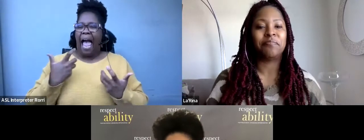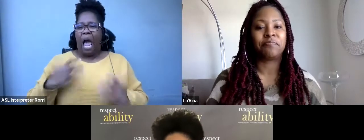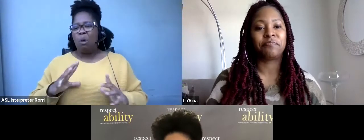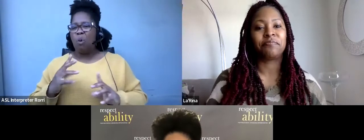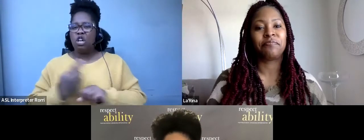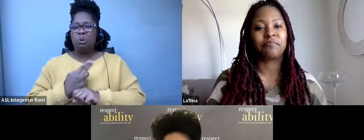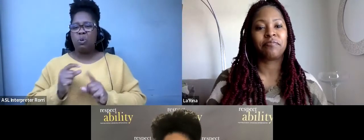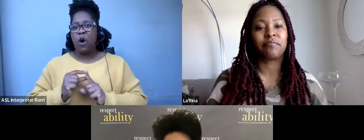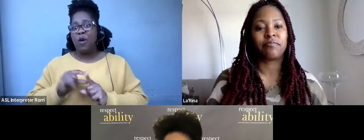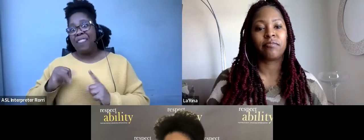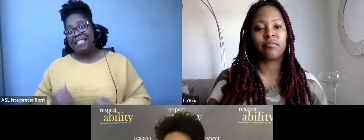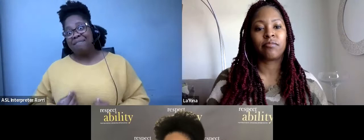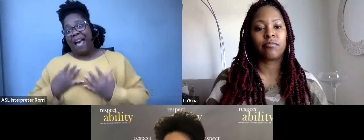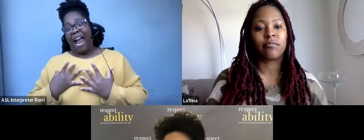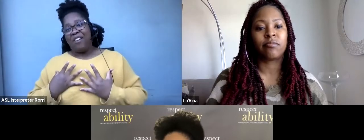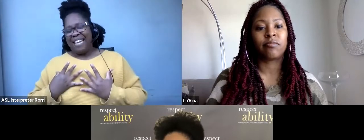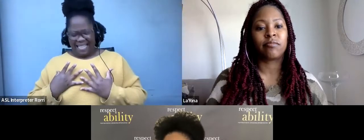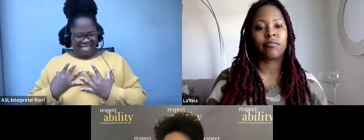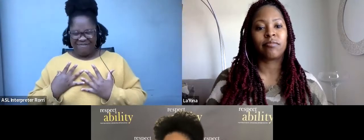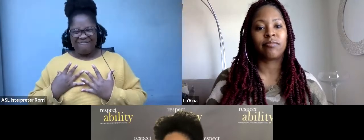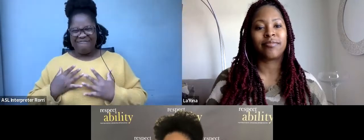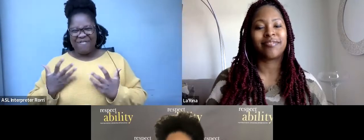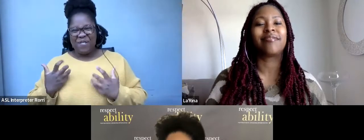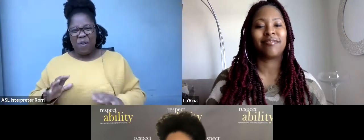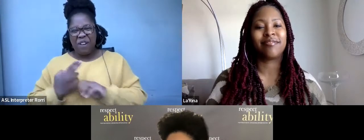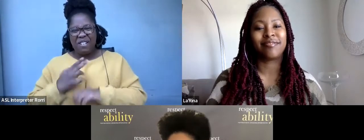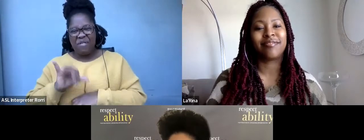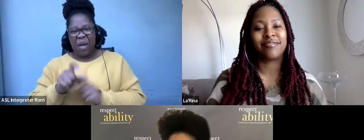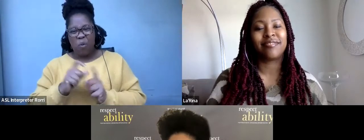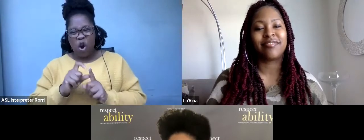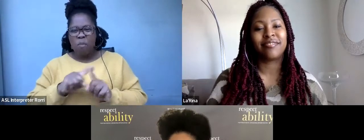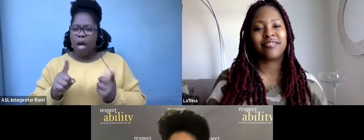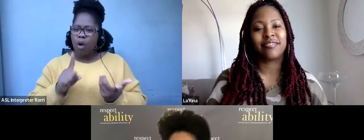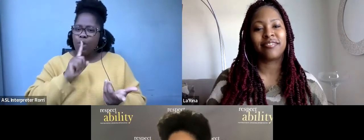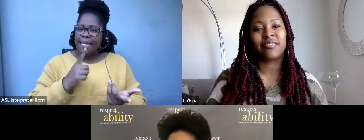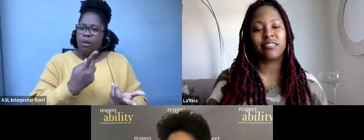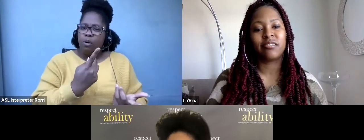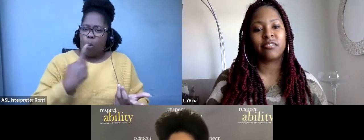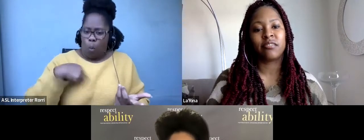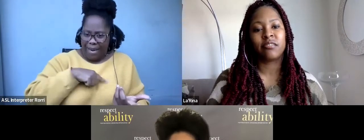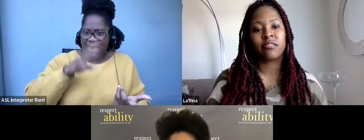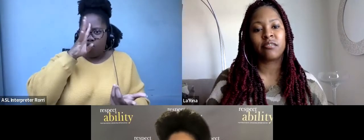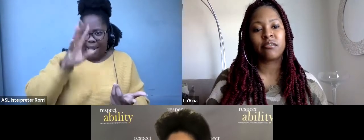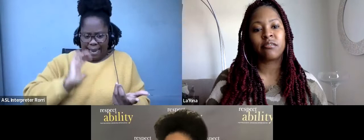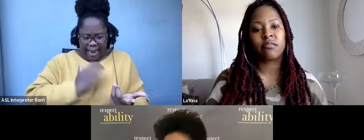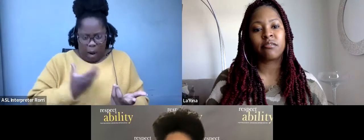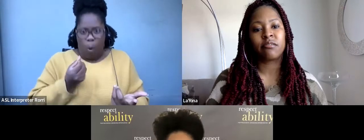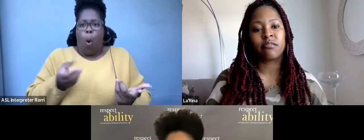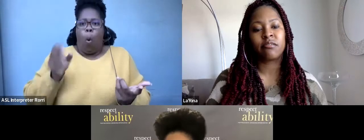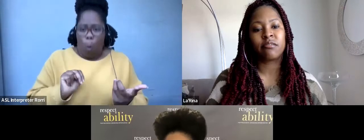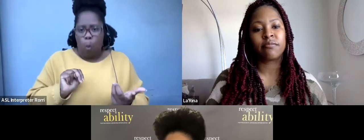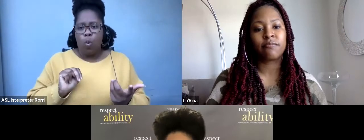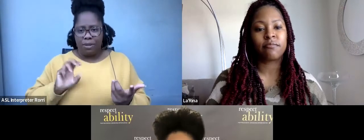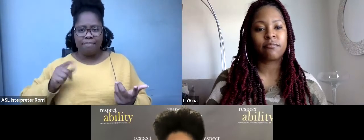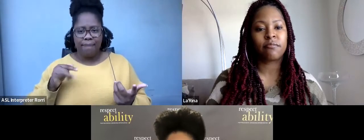hate to use the word inspiring because it's not, but it's like to create our own spaces. It's so important, you know, that's